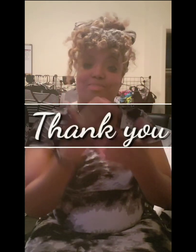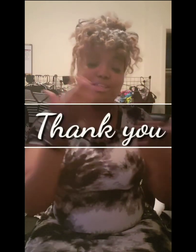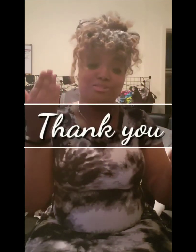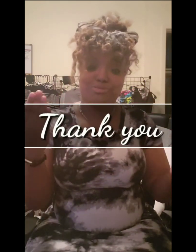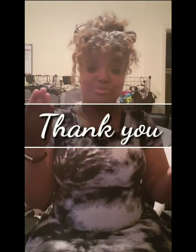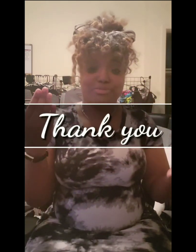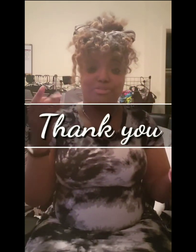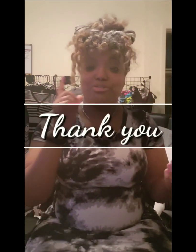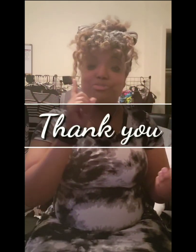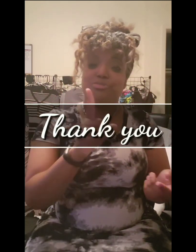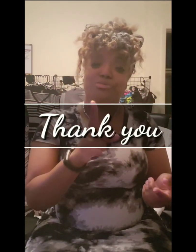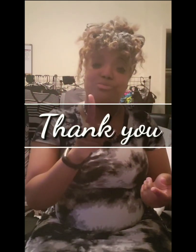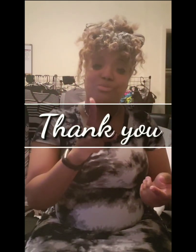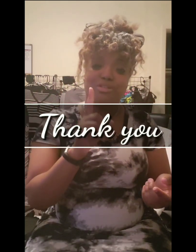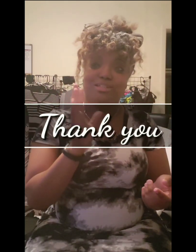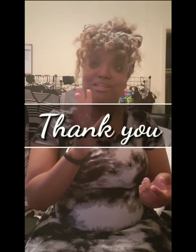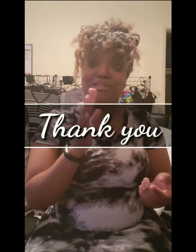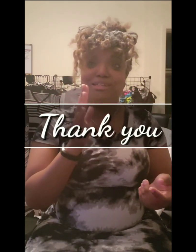people out here, oh